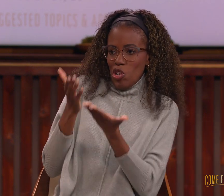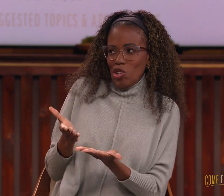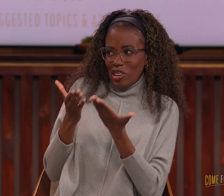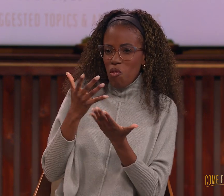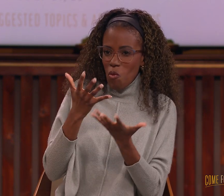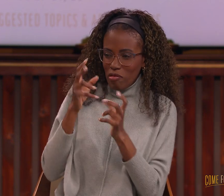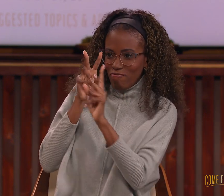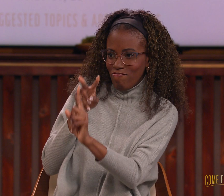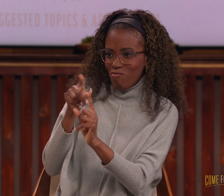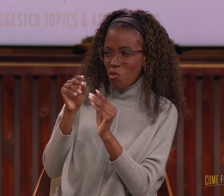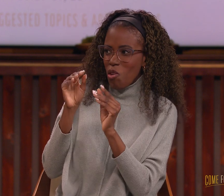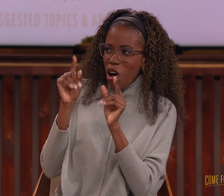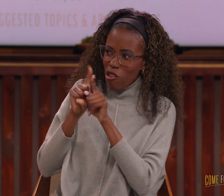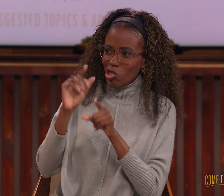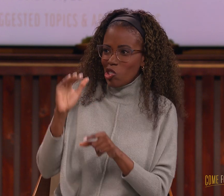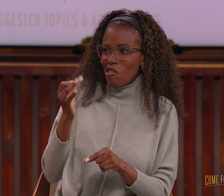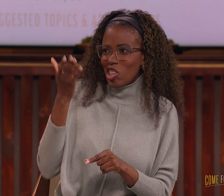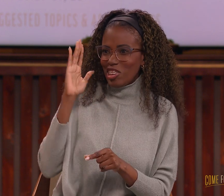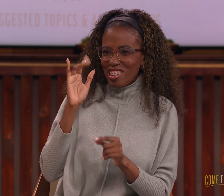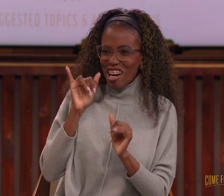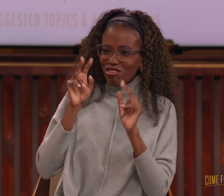in the past, who they are. They want to be seen as a child